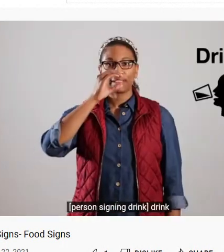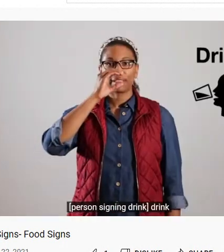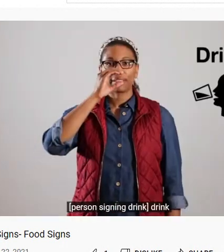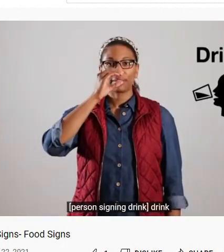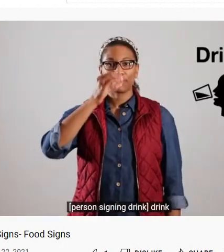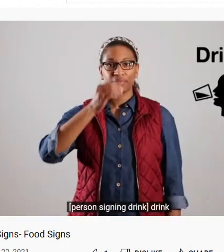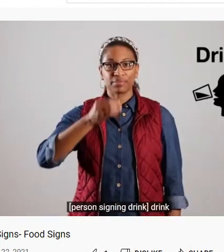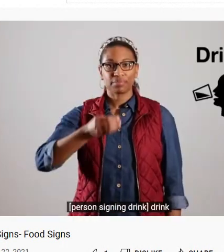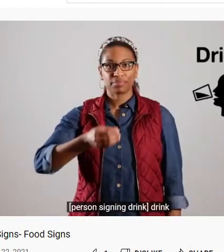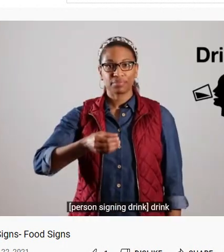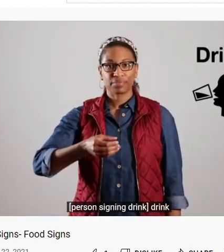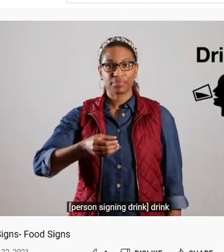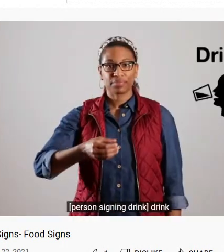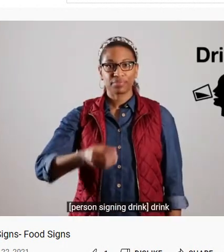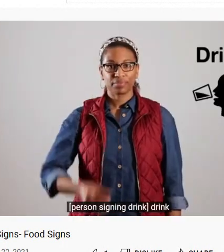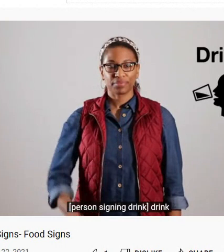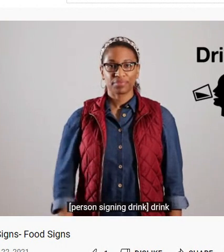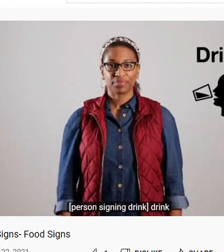Drink.